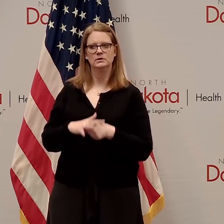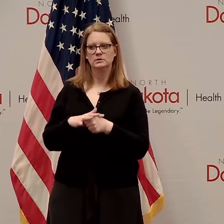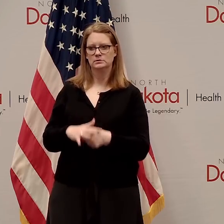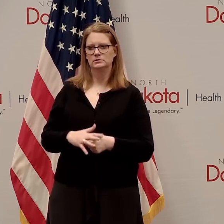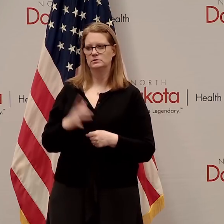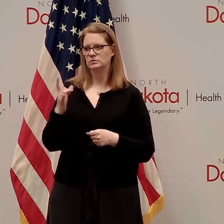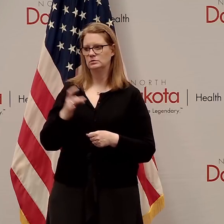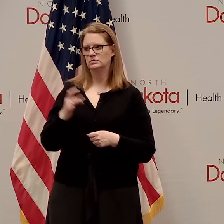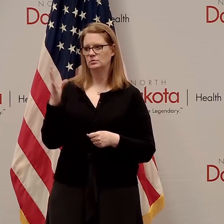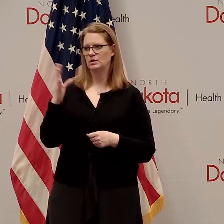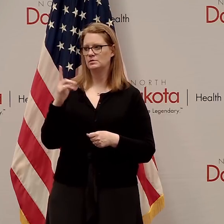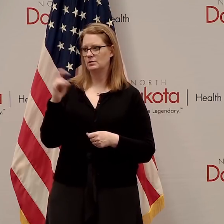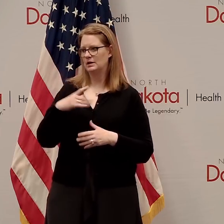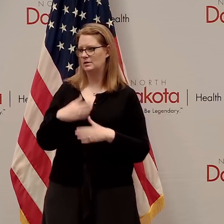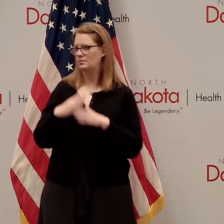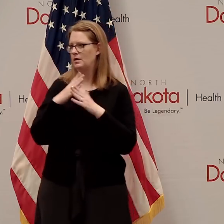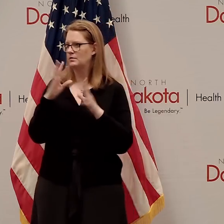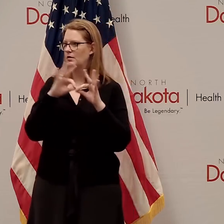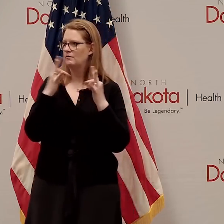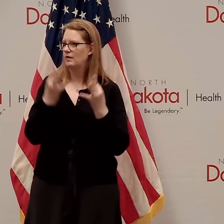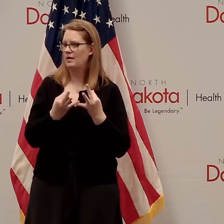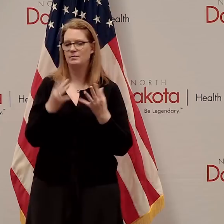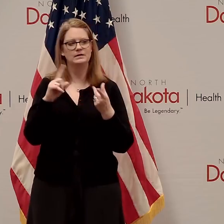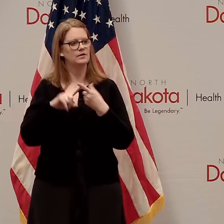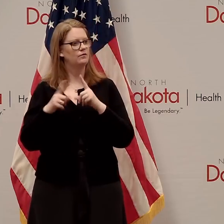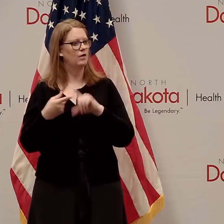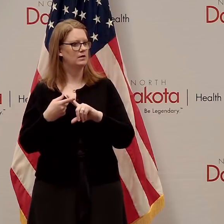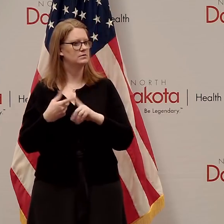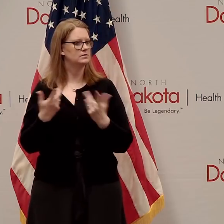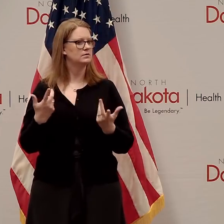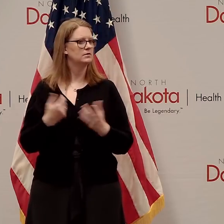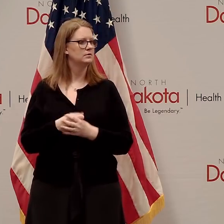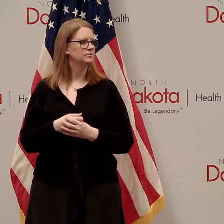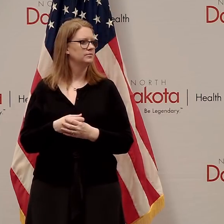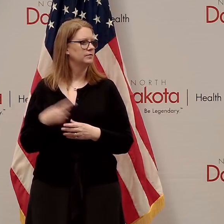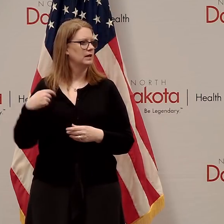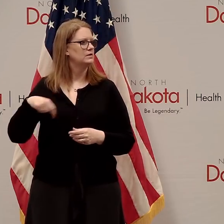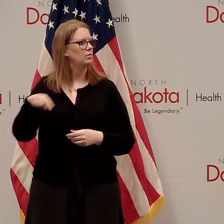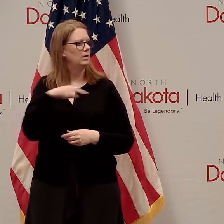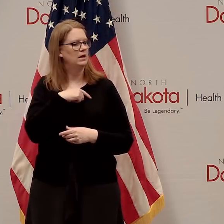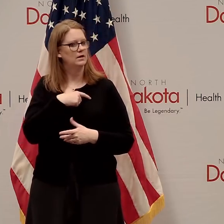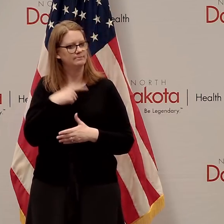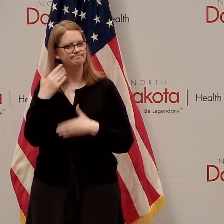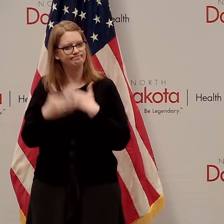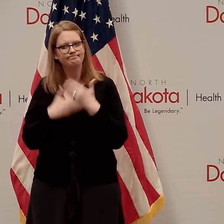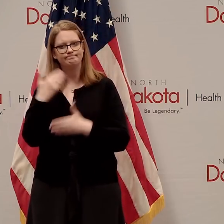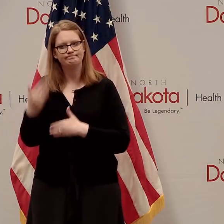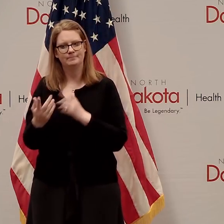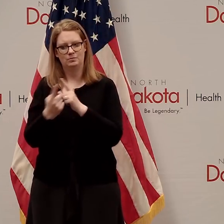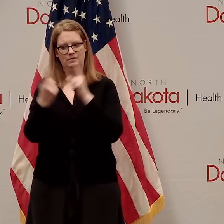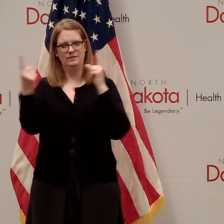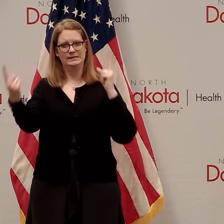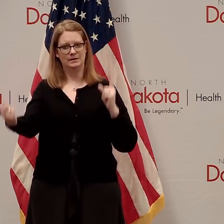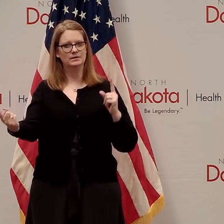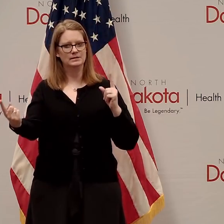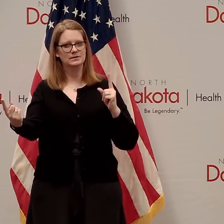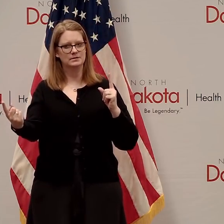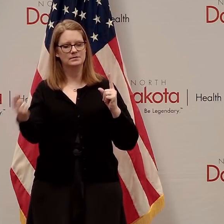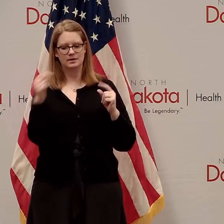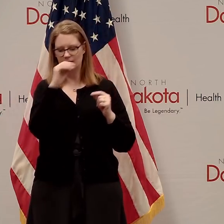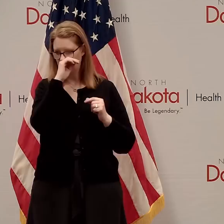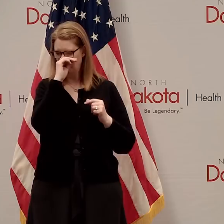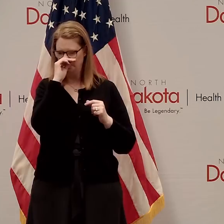to protect our families and friends as we are working through this time of physical distance from